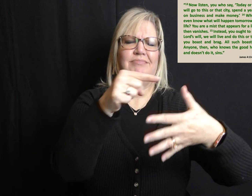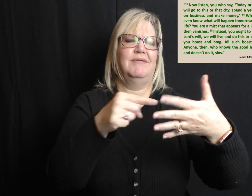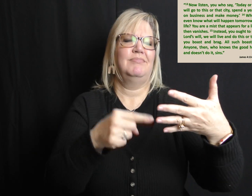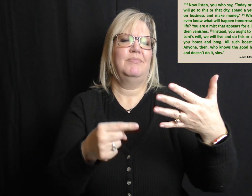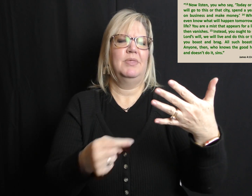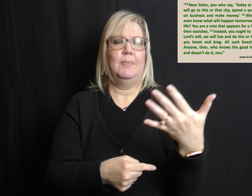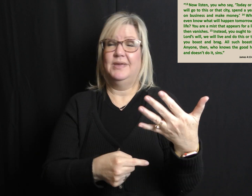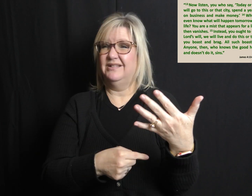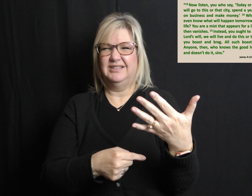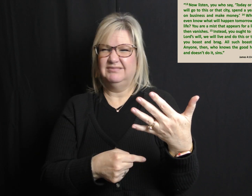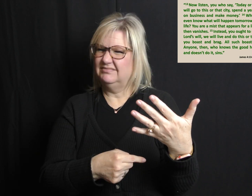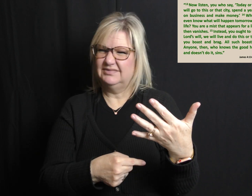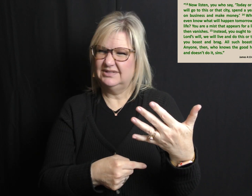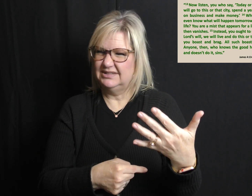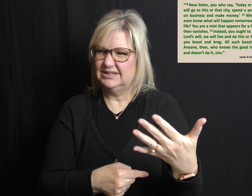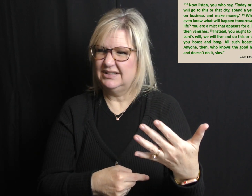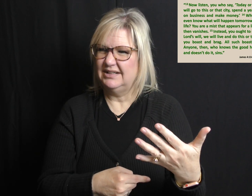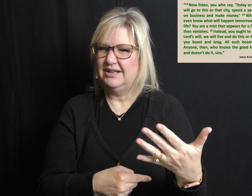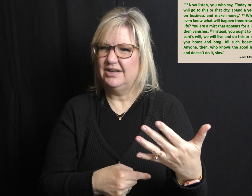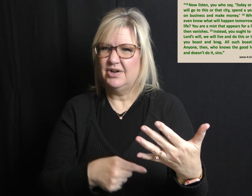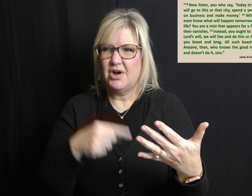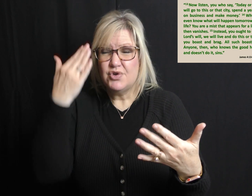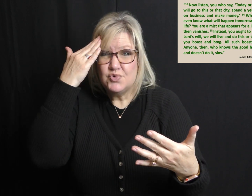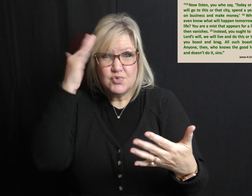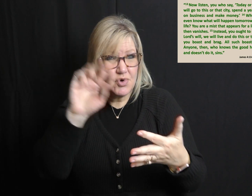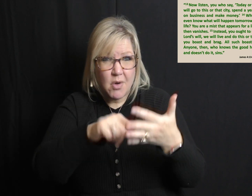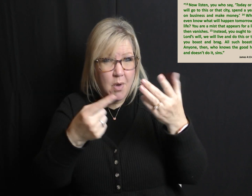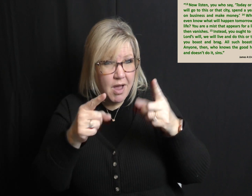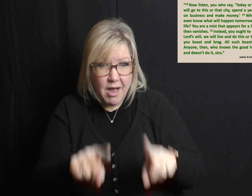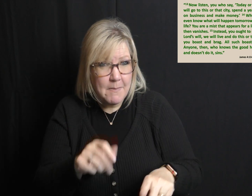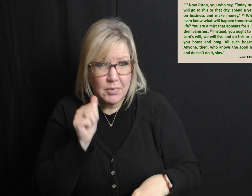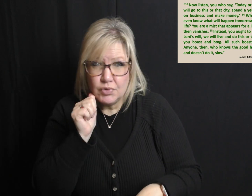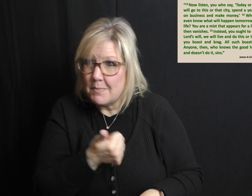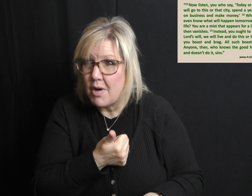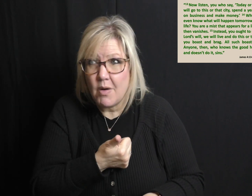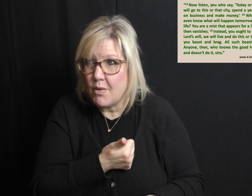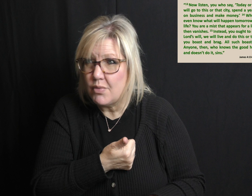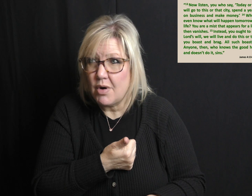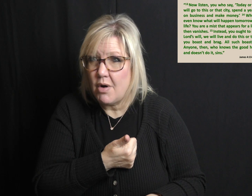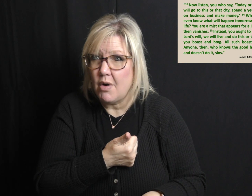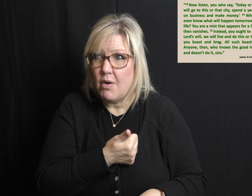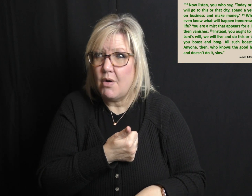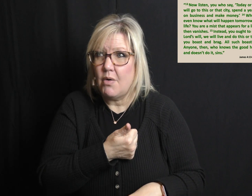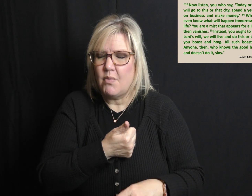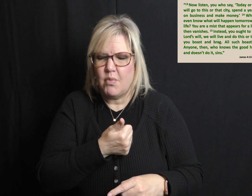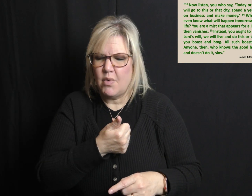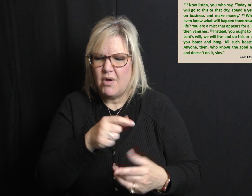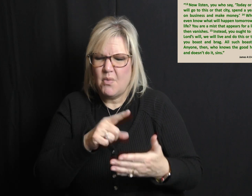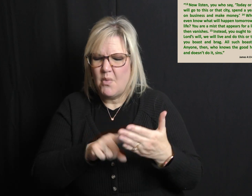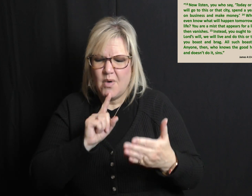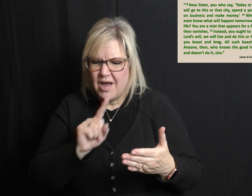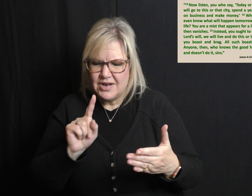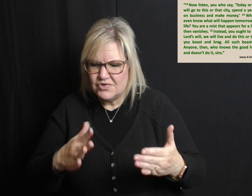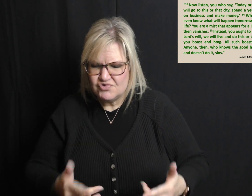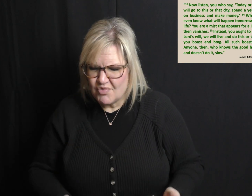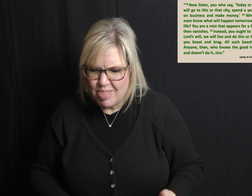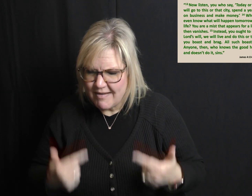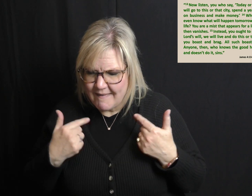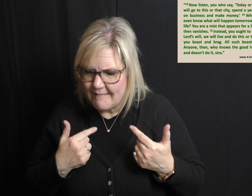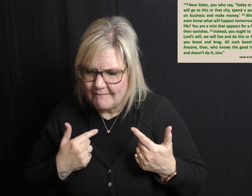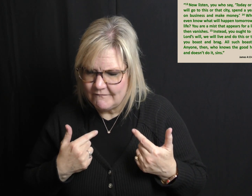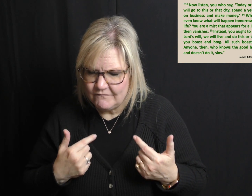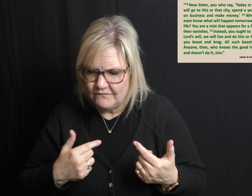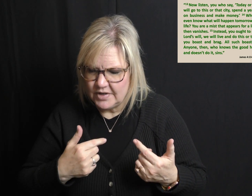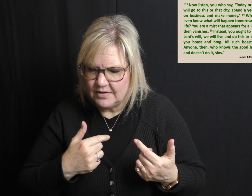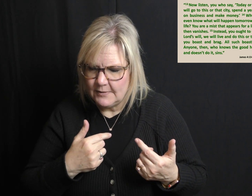appears for a little while and then vanishes. Instead, you ought to say, if it is the Lord's will, we will live and do this or that. As